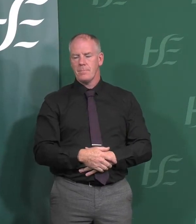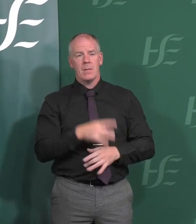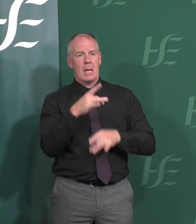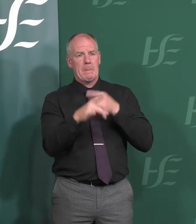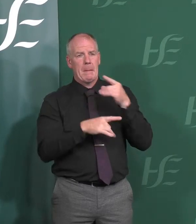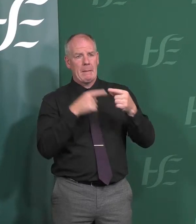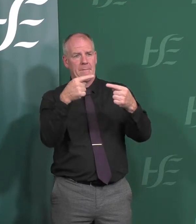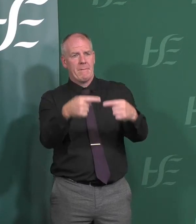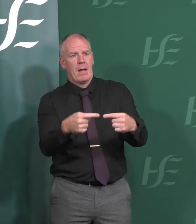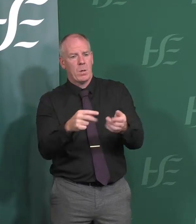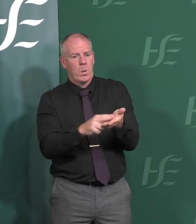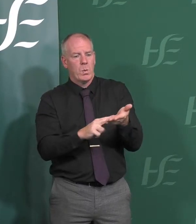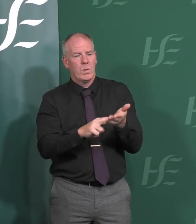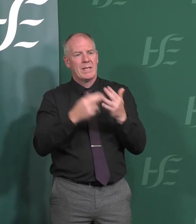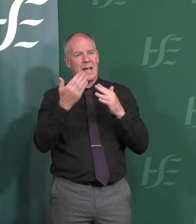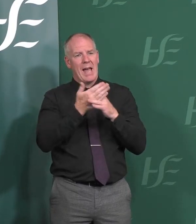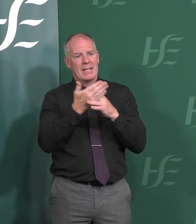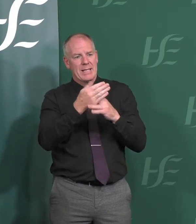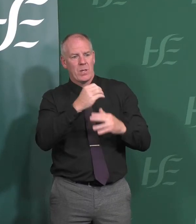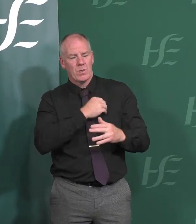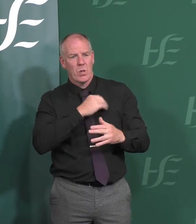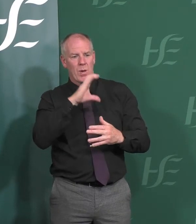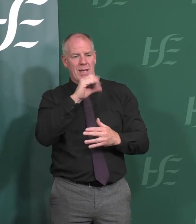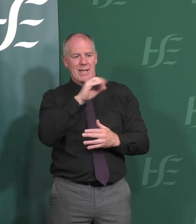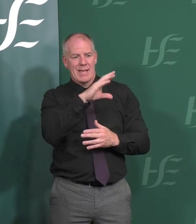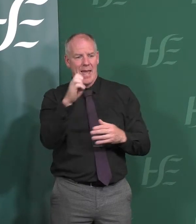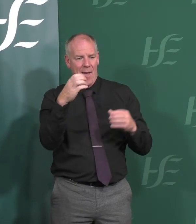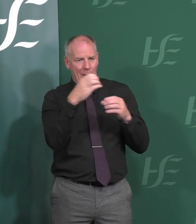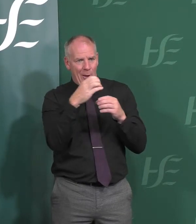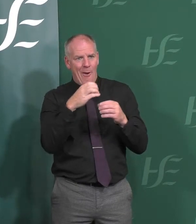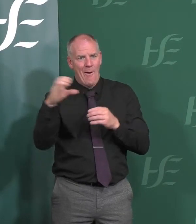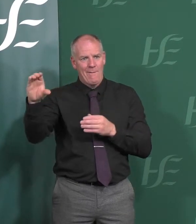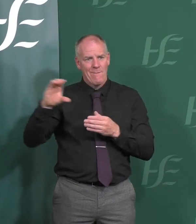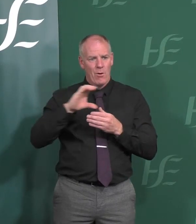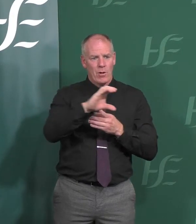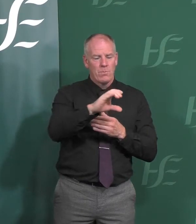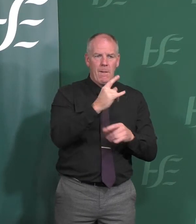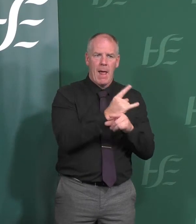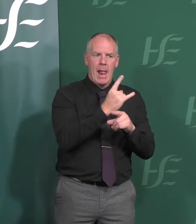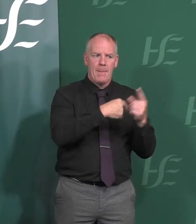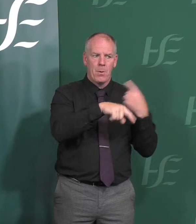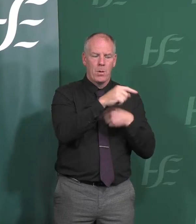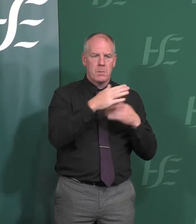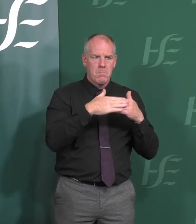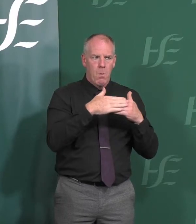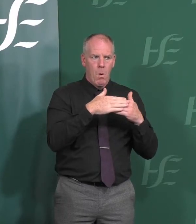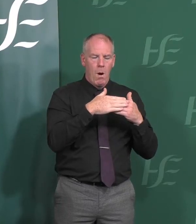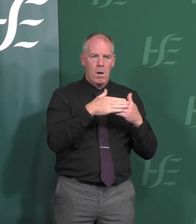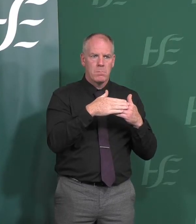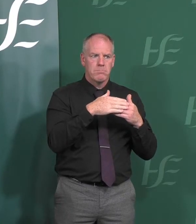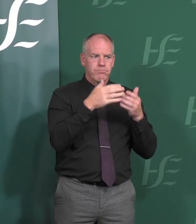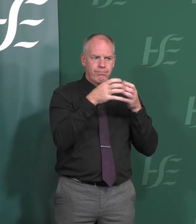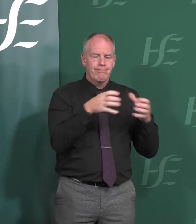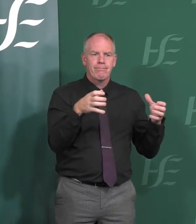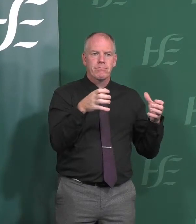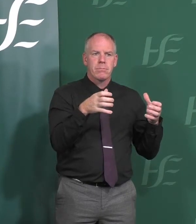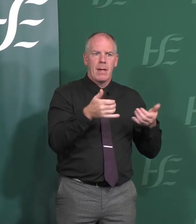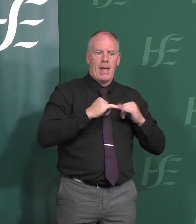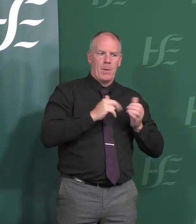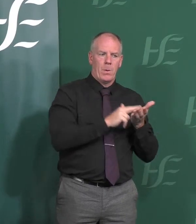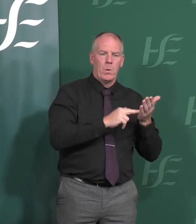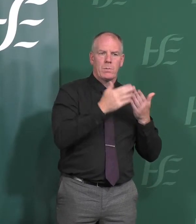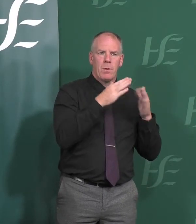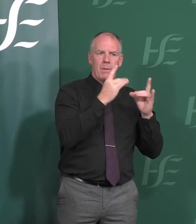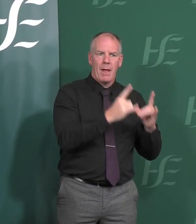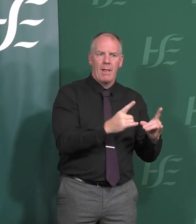finalising the utilisation of an access to care fund that will encompass increasing our capacity in the public health system, increasing utilisation